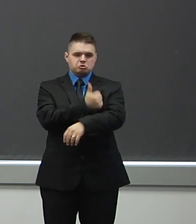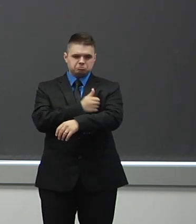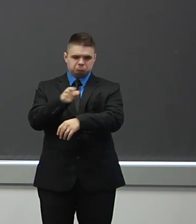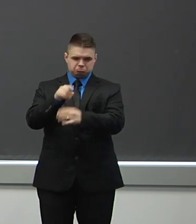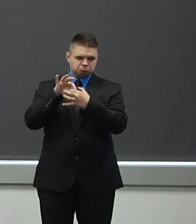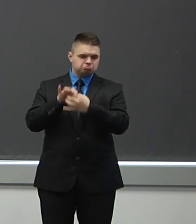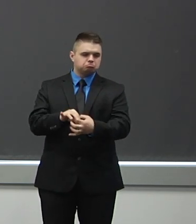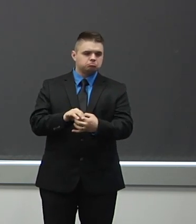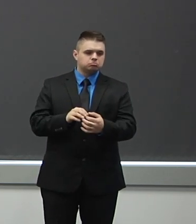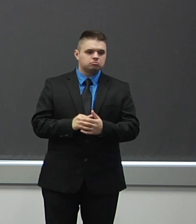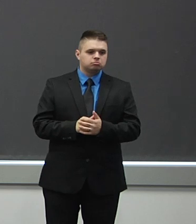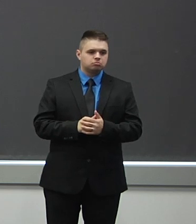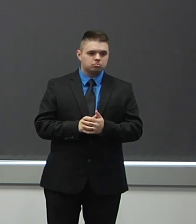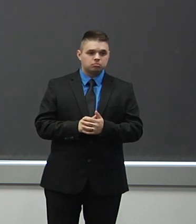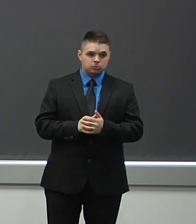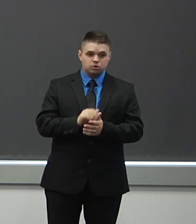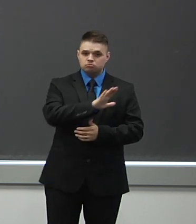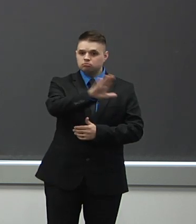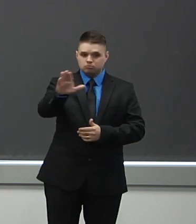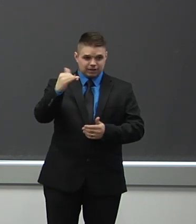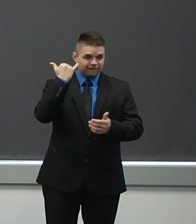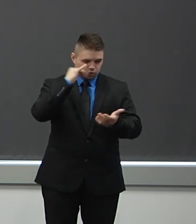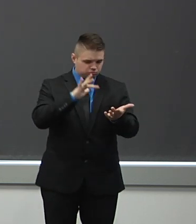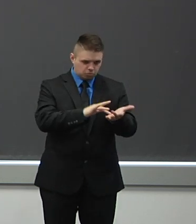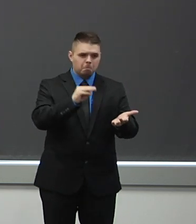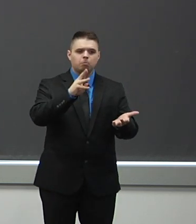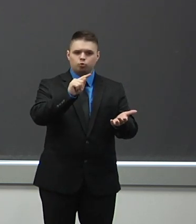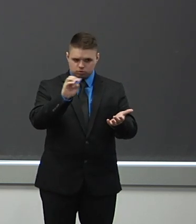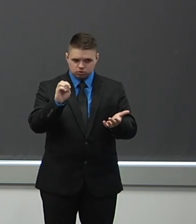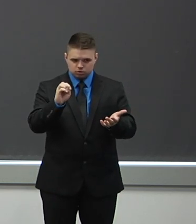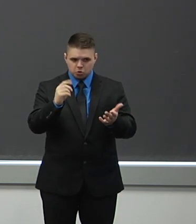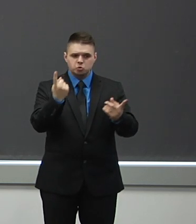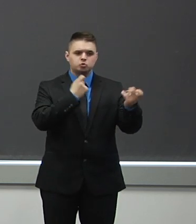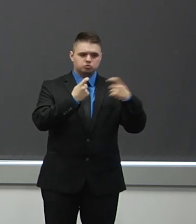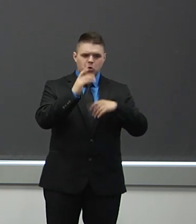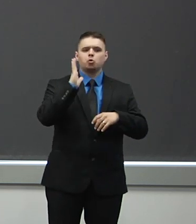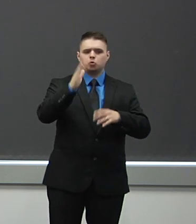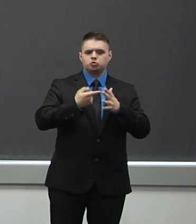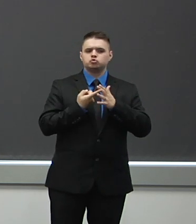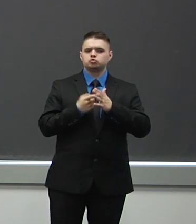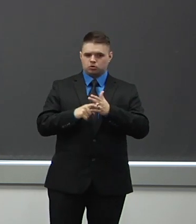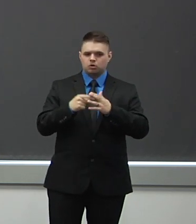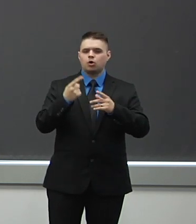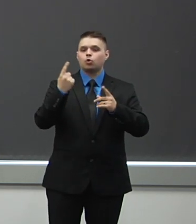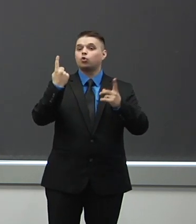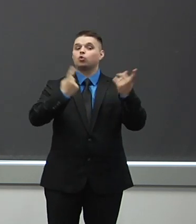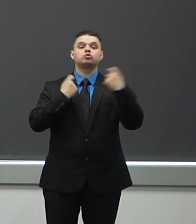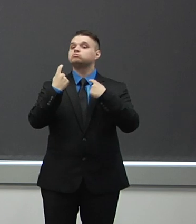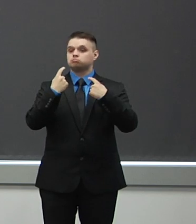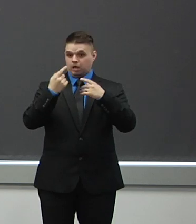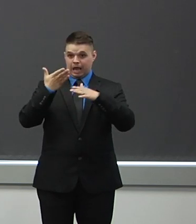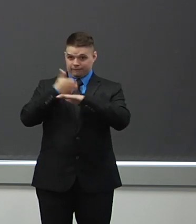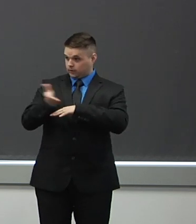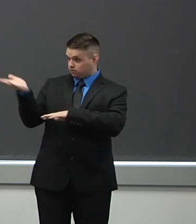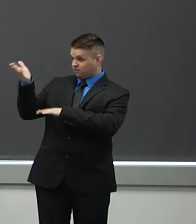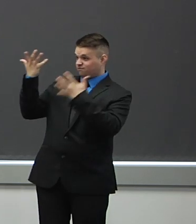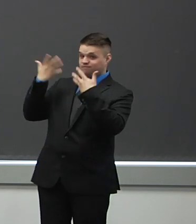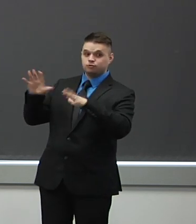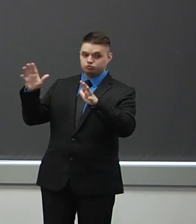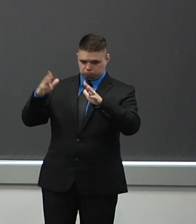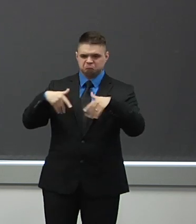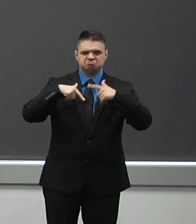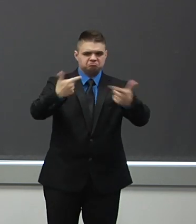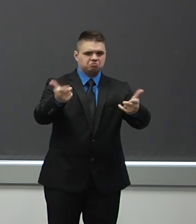question, please give your name and outlet. We're going to start with questions in the room after the governor's remarks, and then we'll take it to the teleconference line.